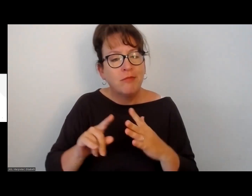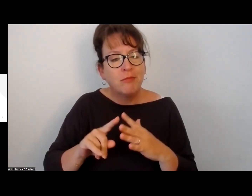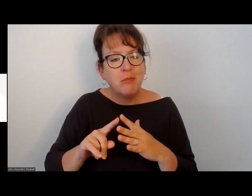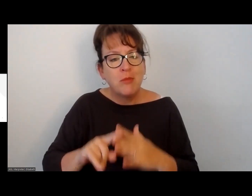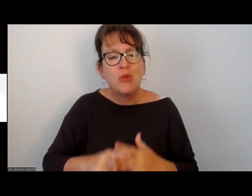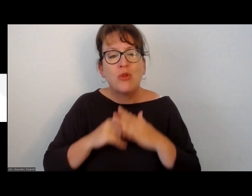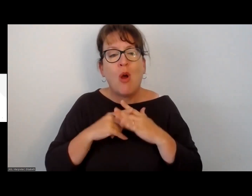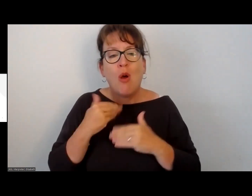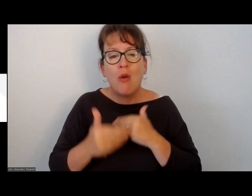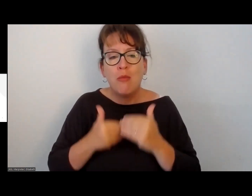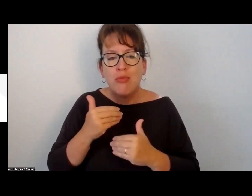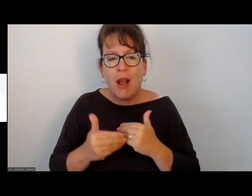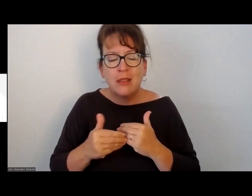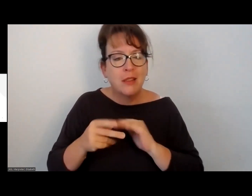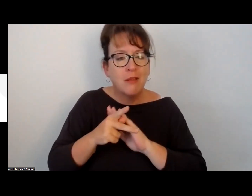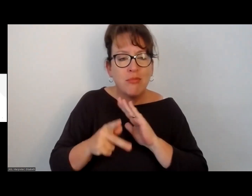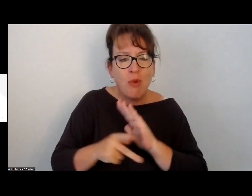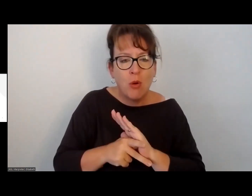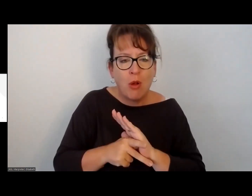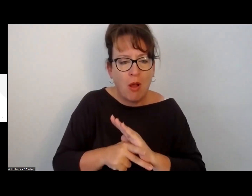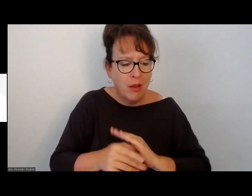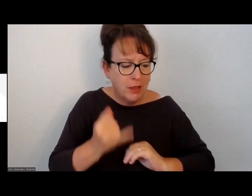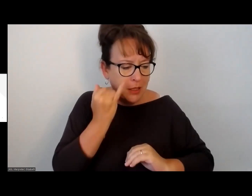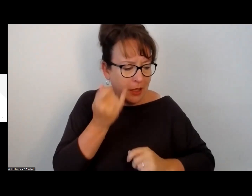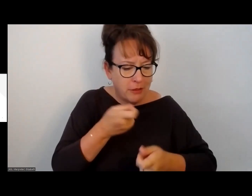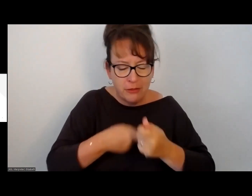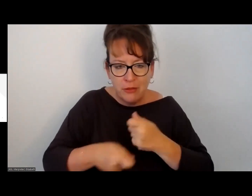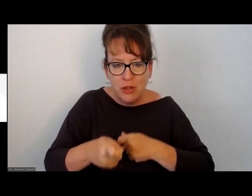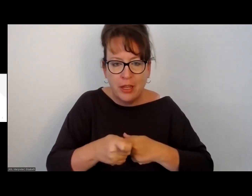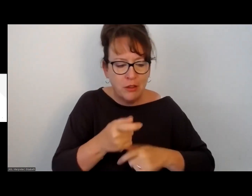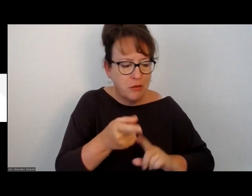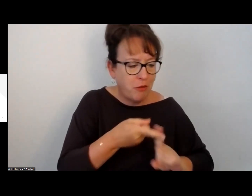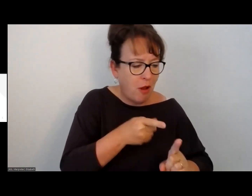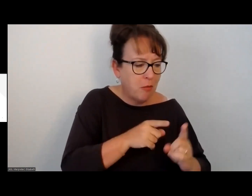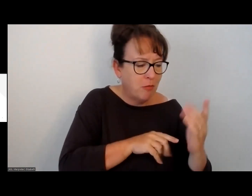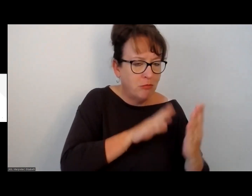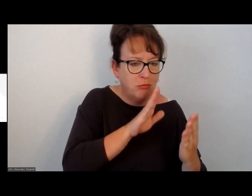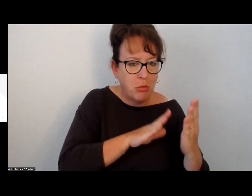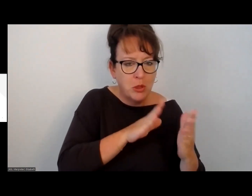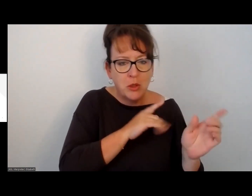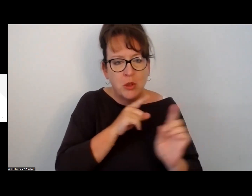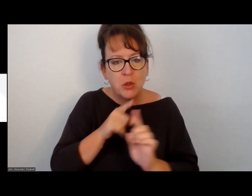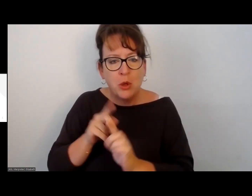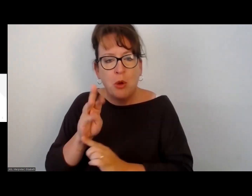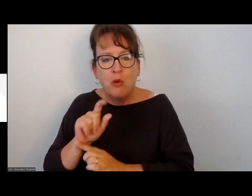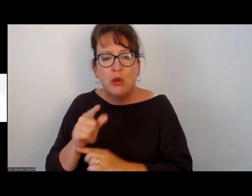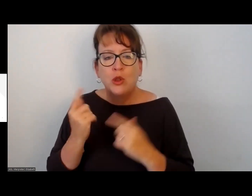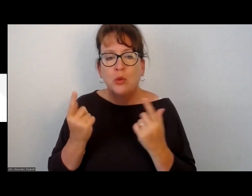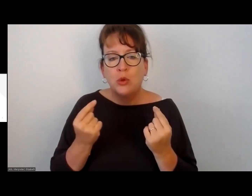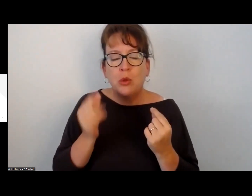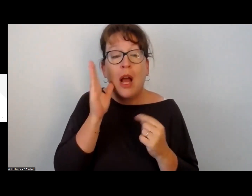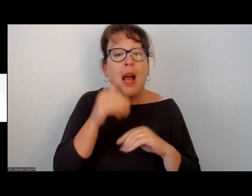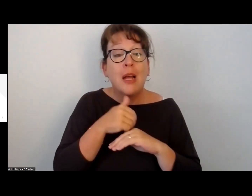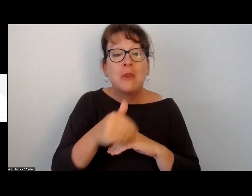do we move from virtual or from hybrid to virtual. I will send these the list of locations